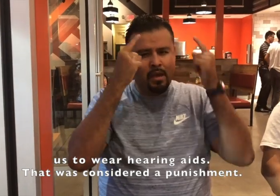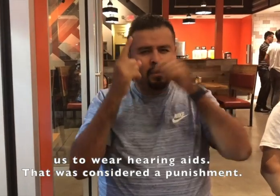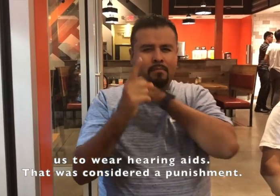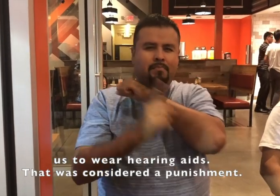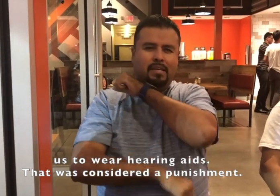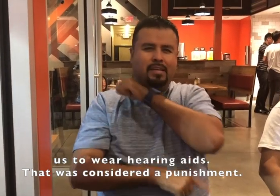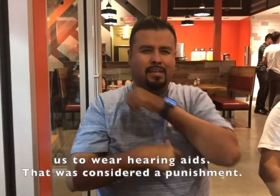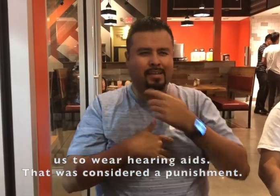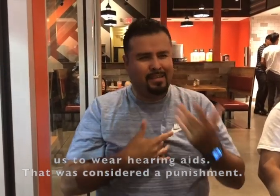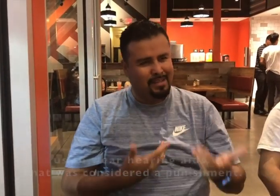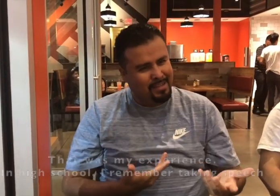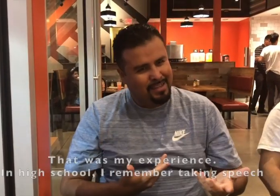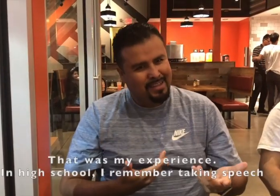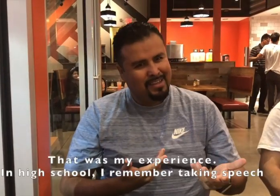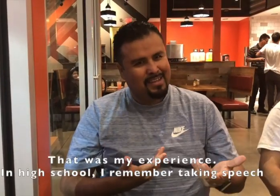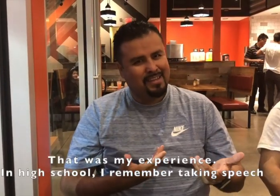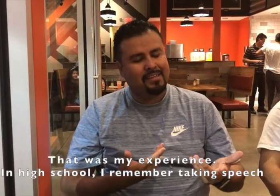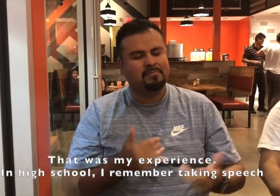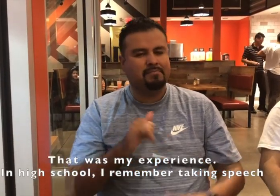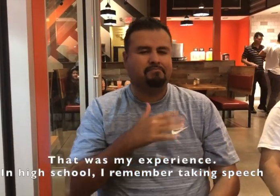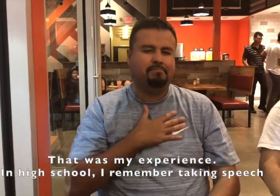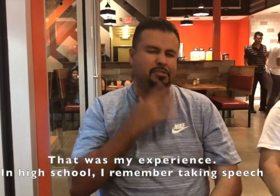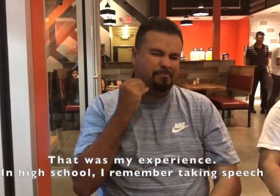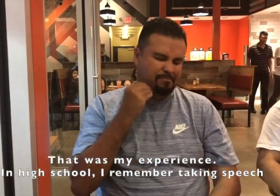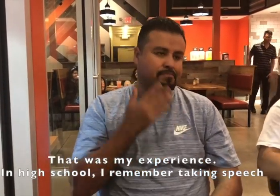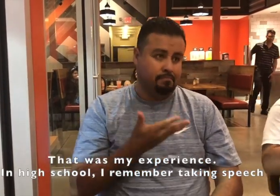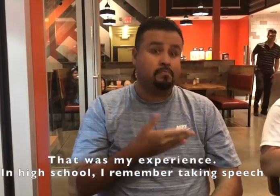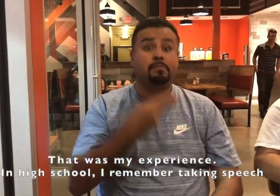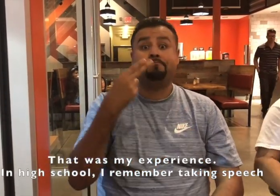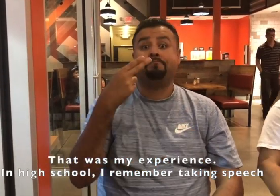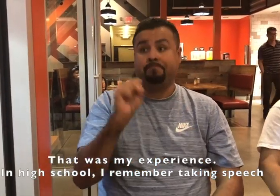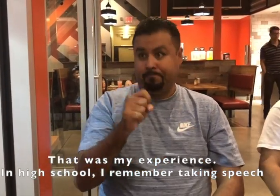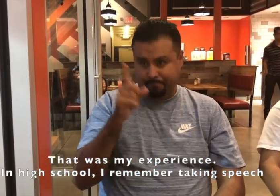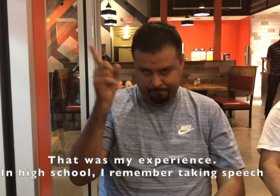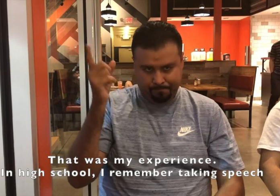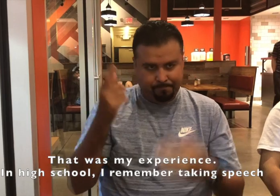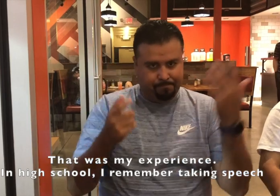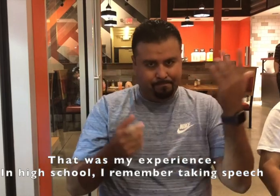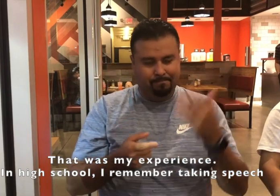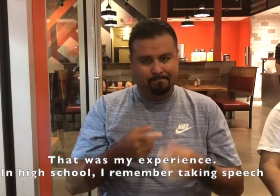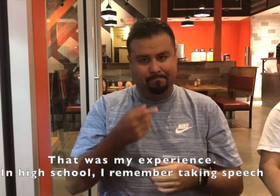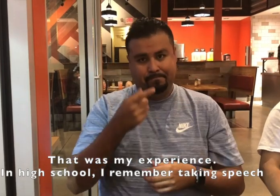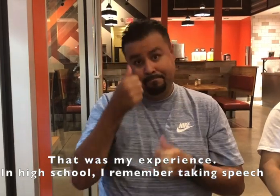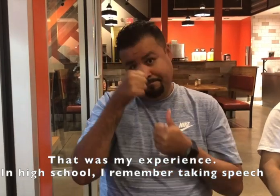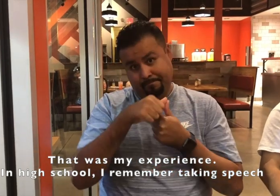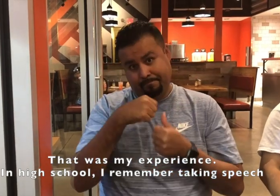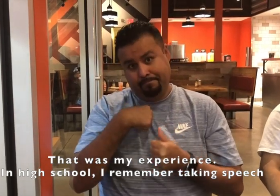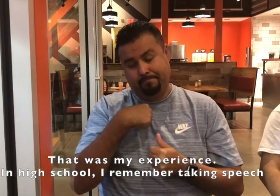were considered a punishment. And that was my experience in high school. I remember taking speech